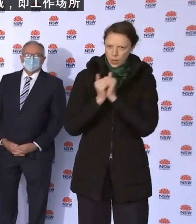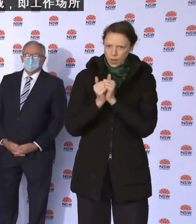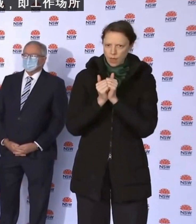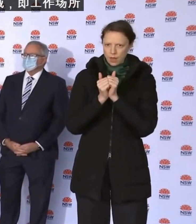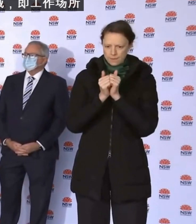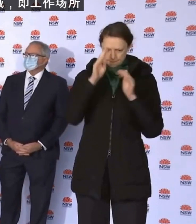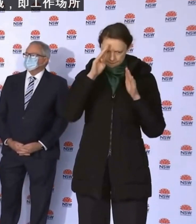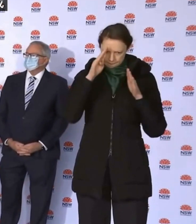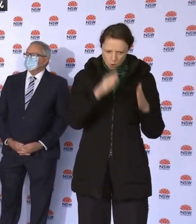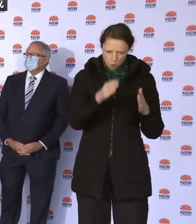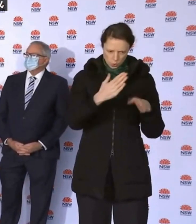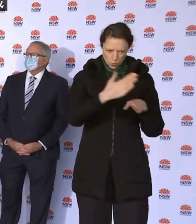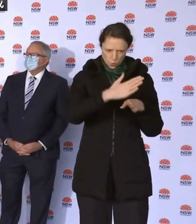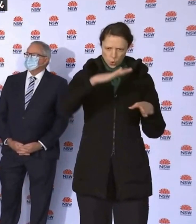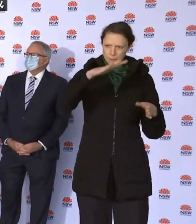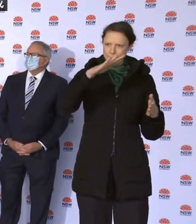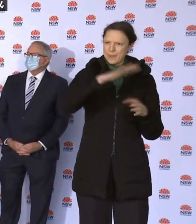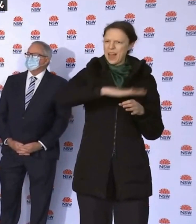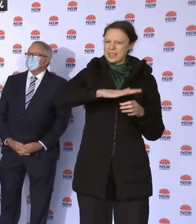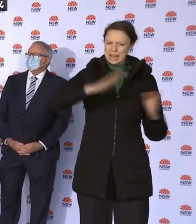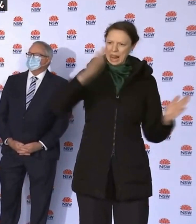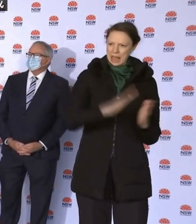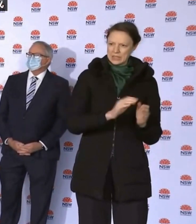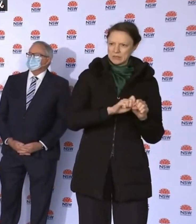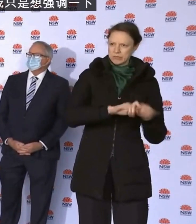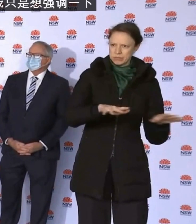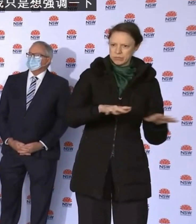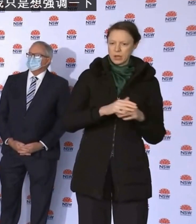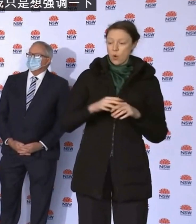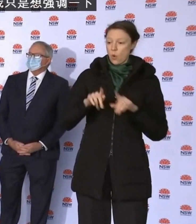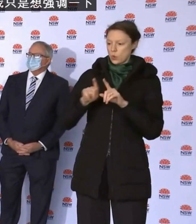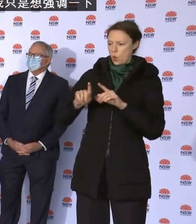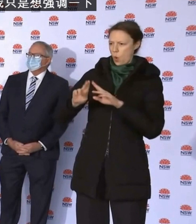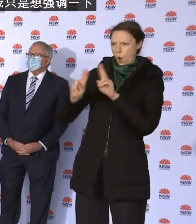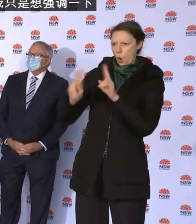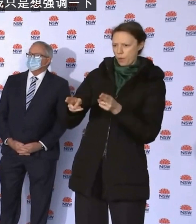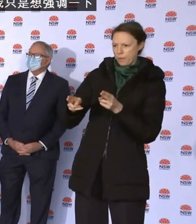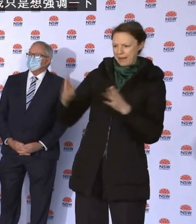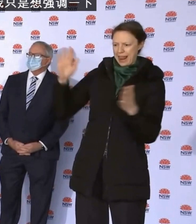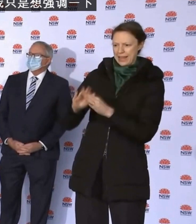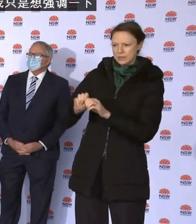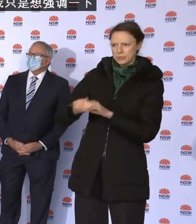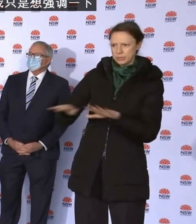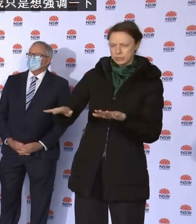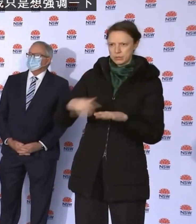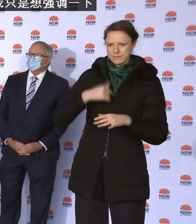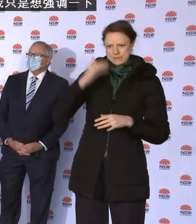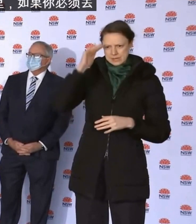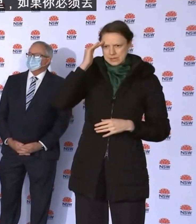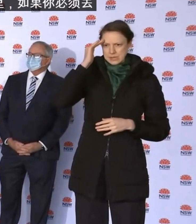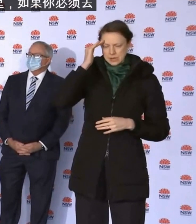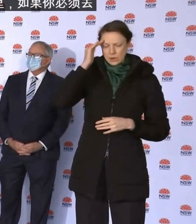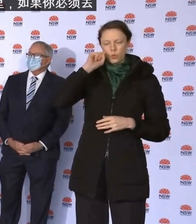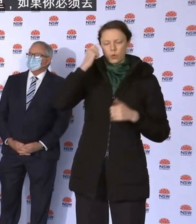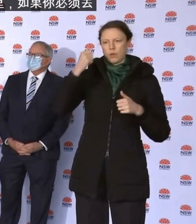namely workplaces and households where the transmission is happening or the virus is spreading, we will get through this. And I just want to stress